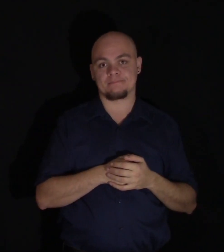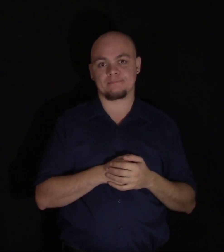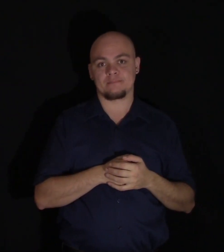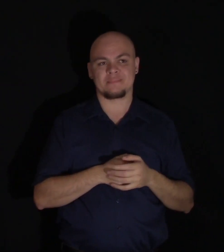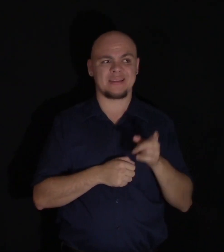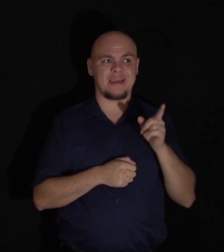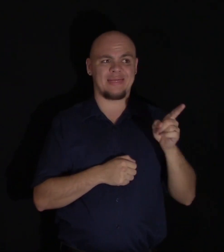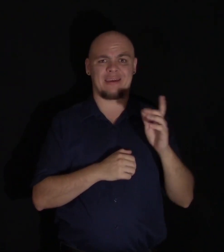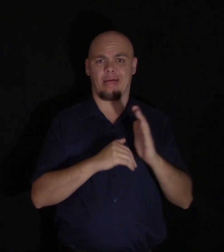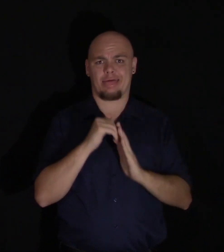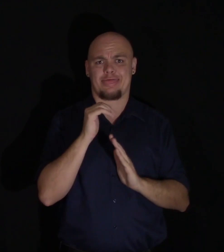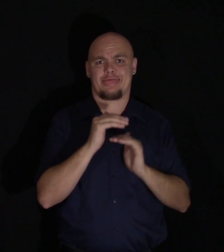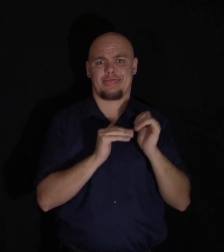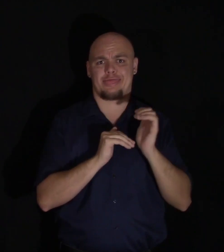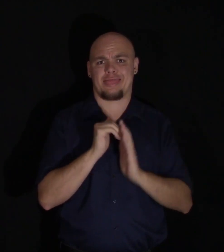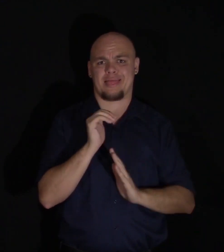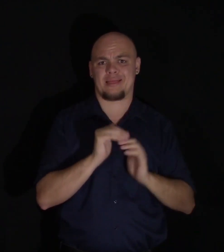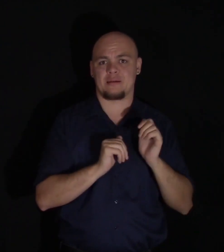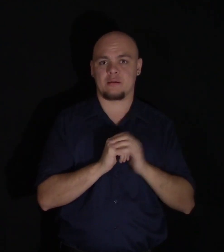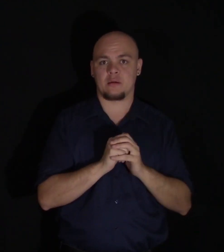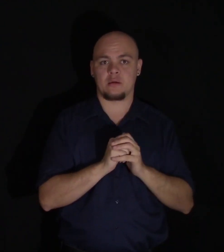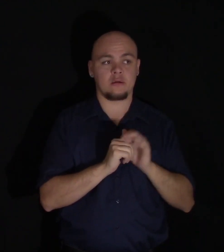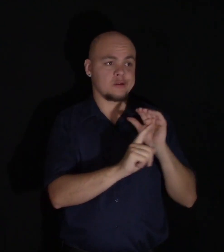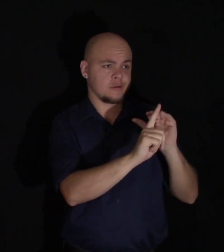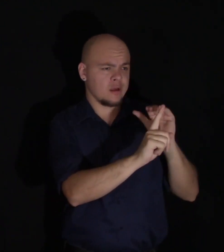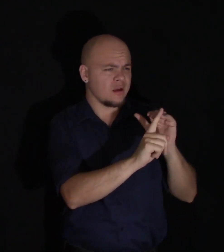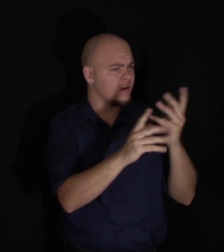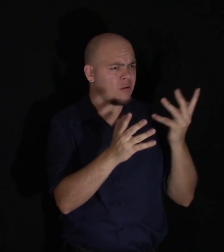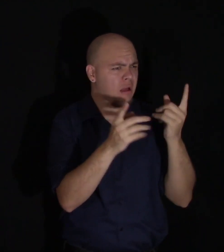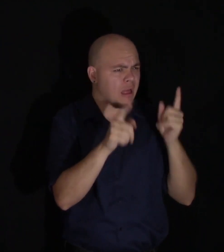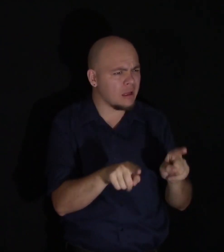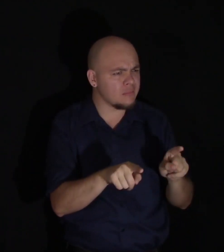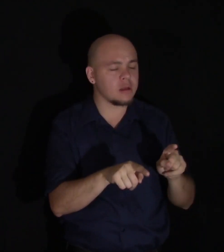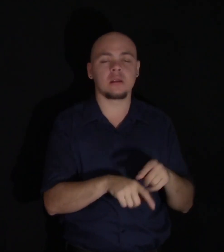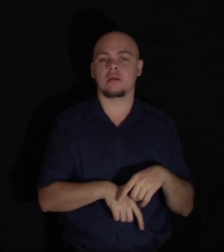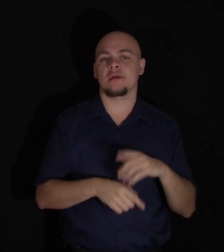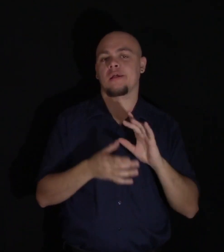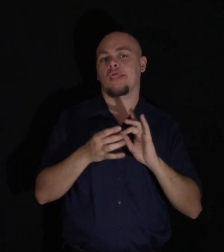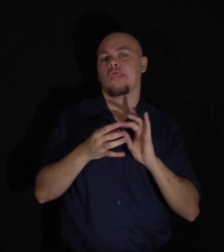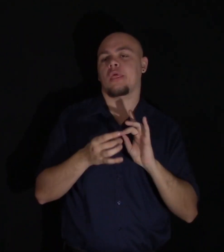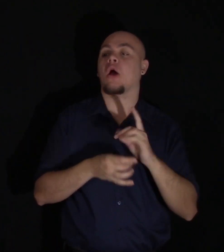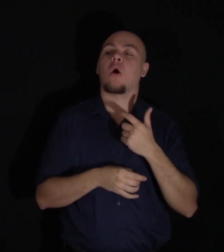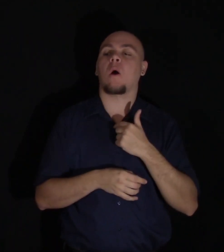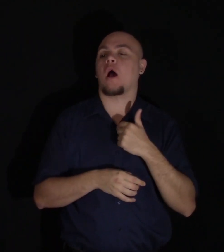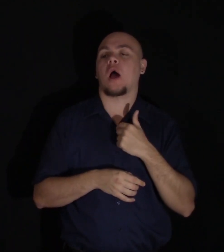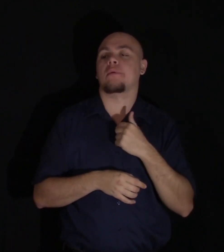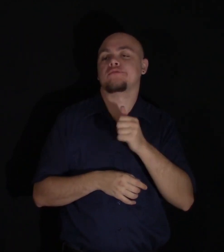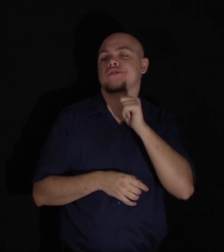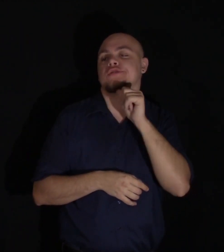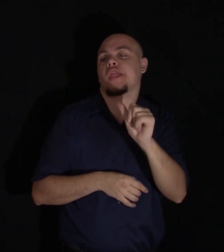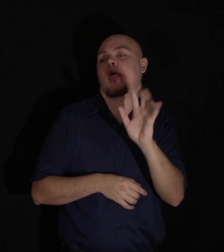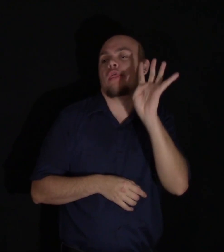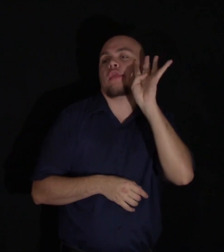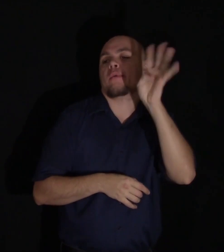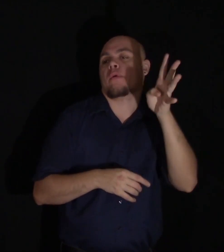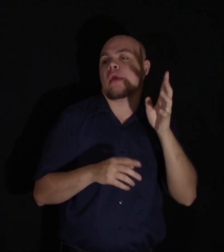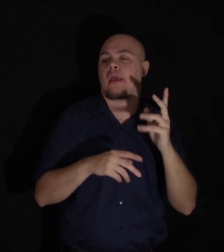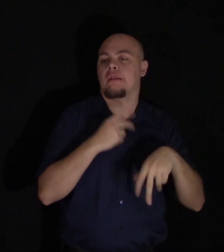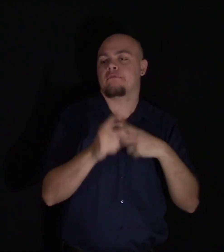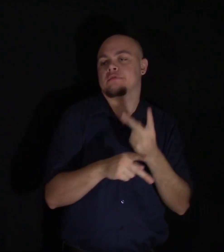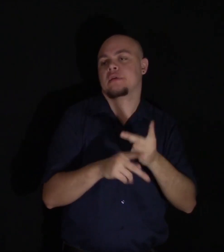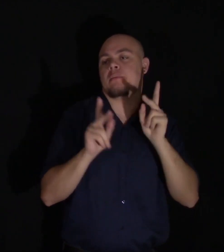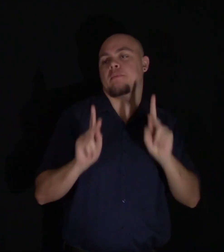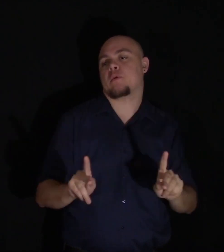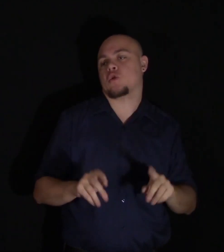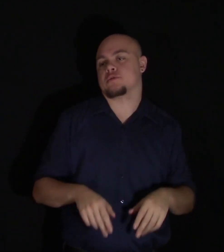so uncomfortable. When we track them down and ask them what's going on, they say something like, "I'm just not the creative type."